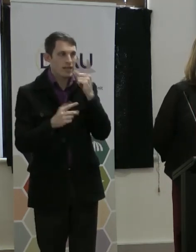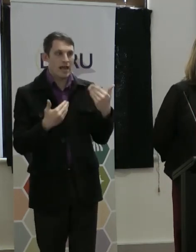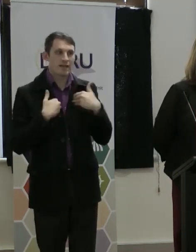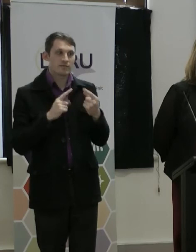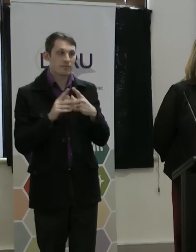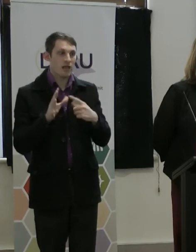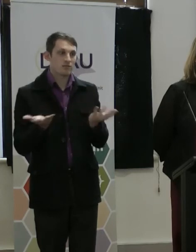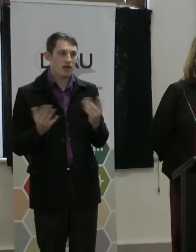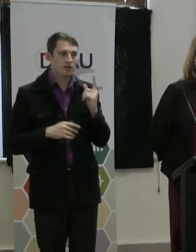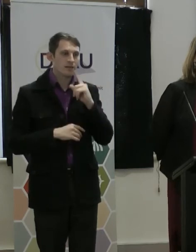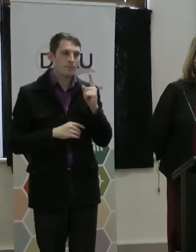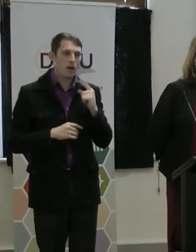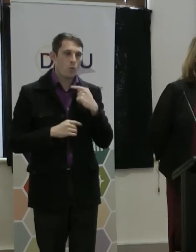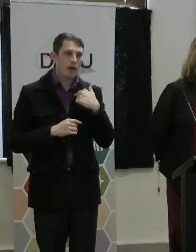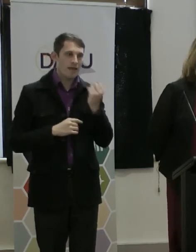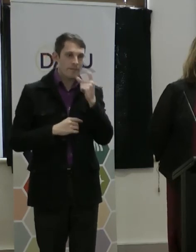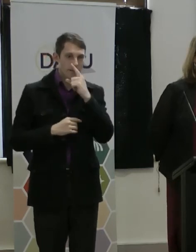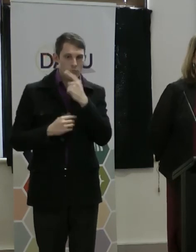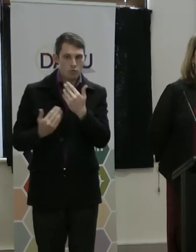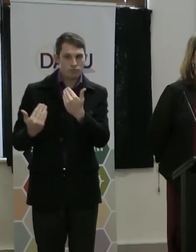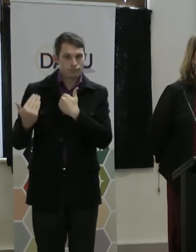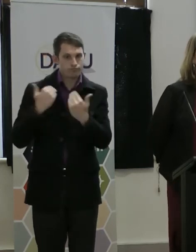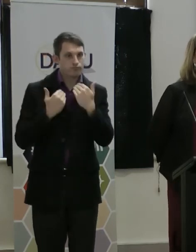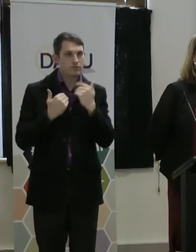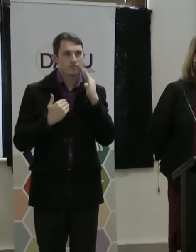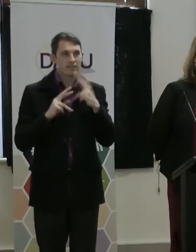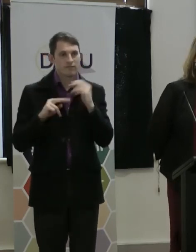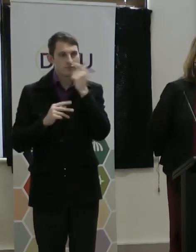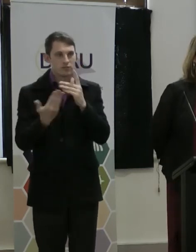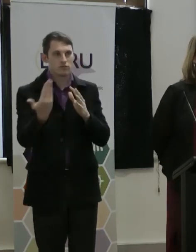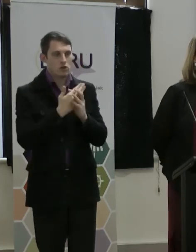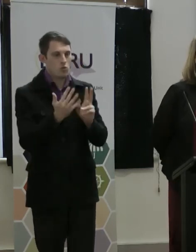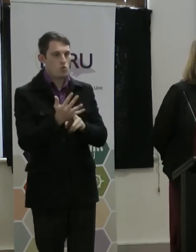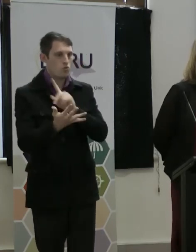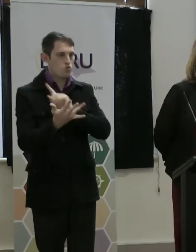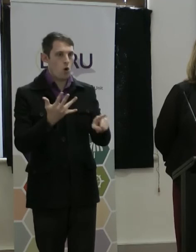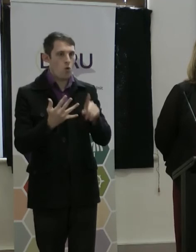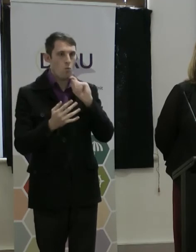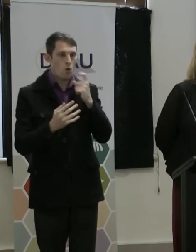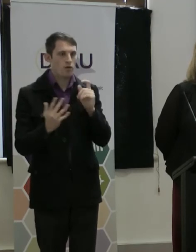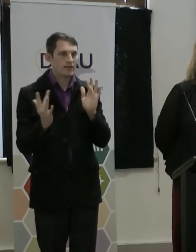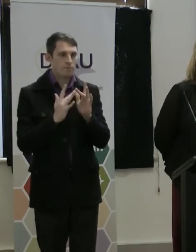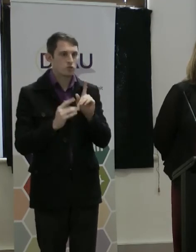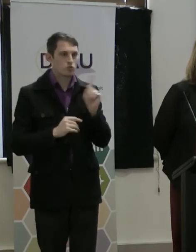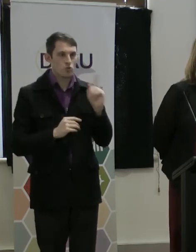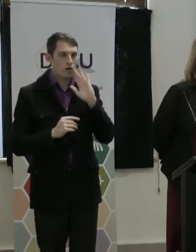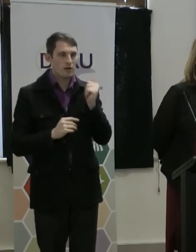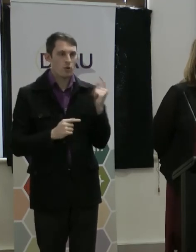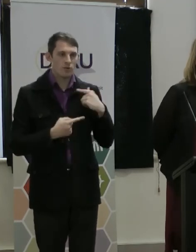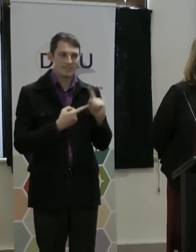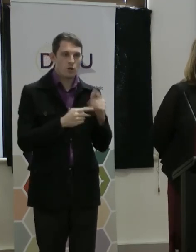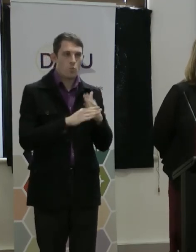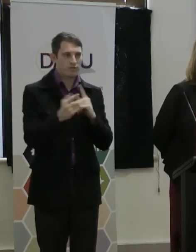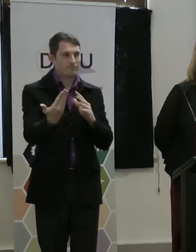specific... Where we have people come to us with needs, regardless of whether they are first... No, but they're not going to come to you, are they? Yeah. If it's